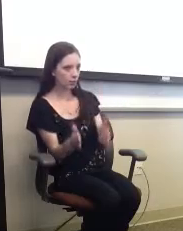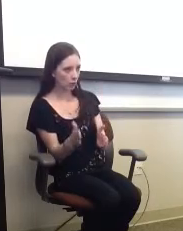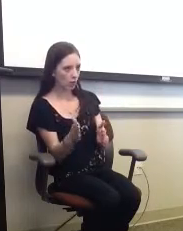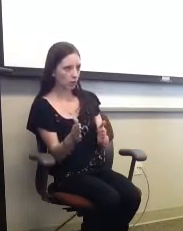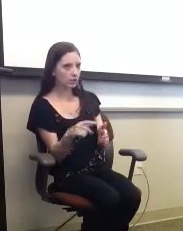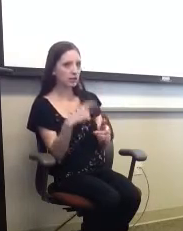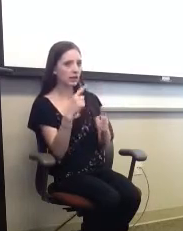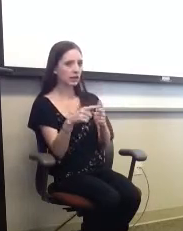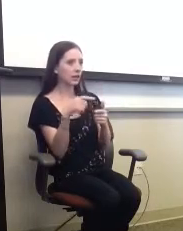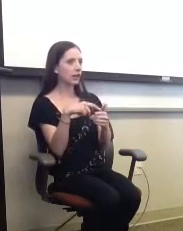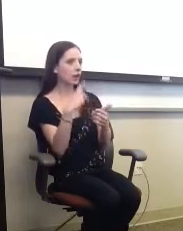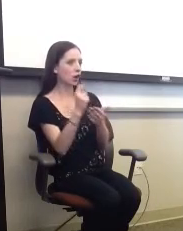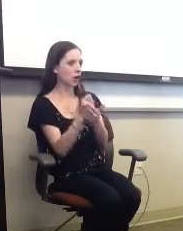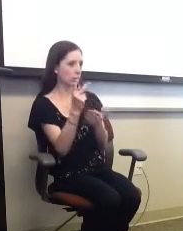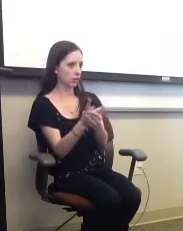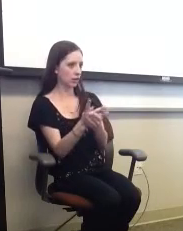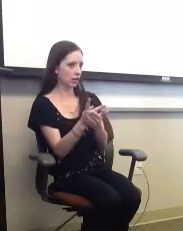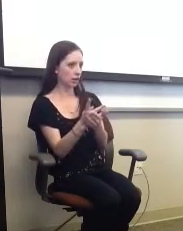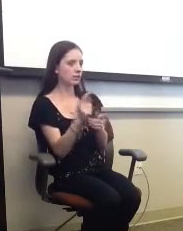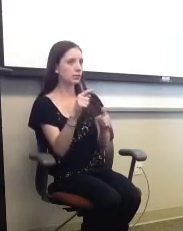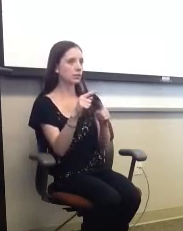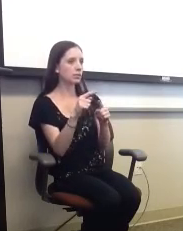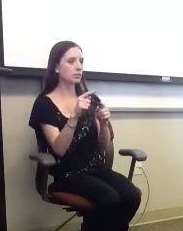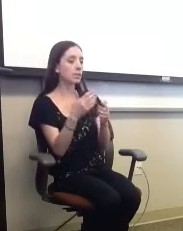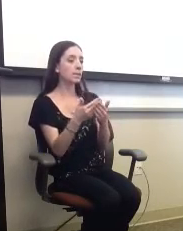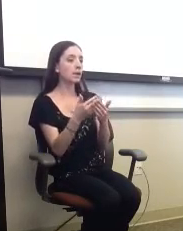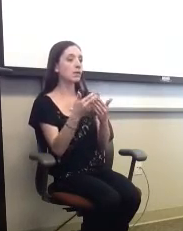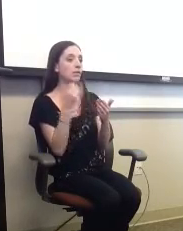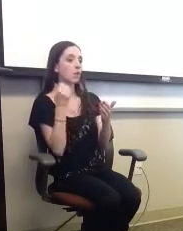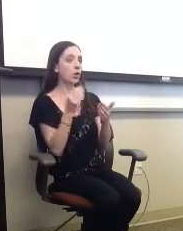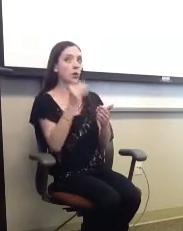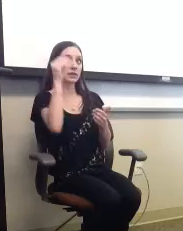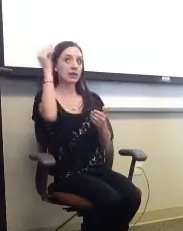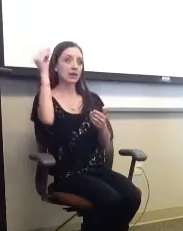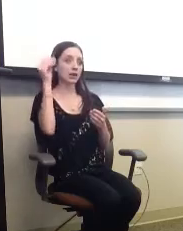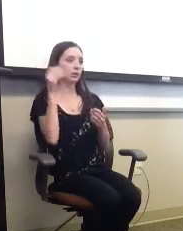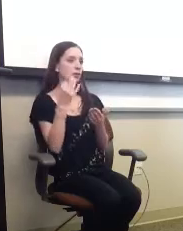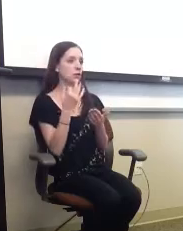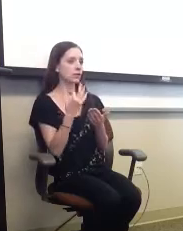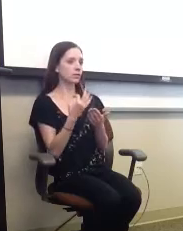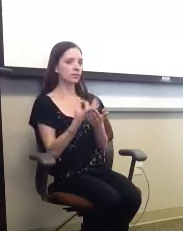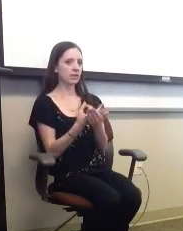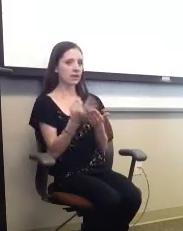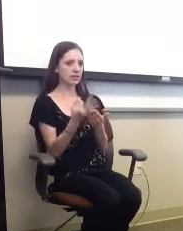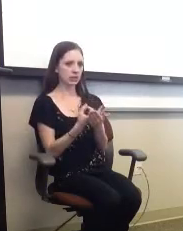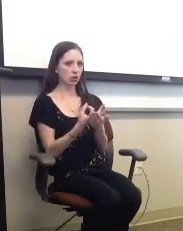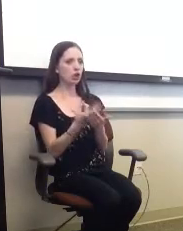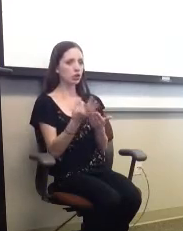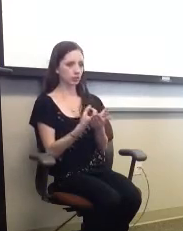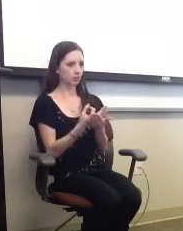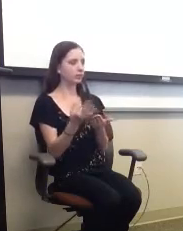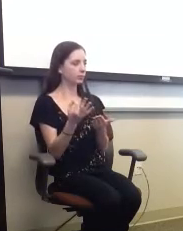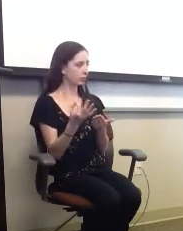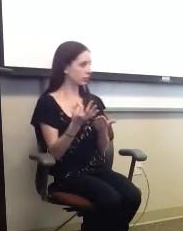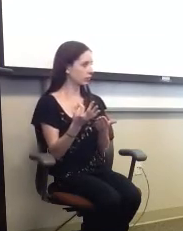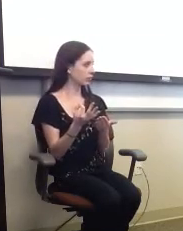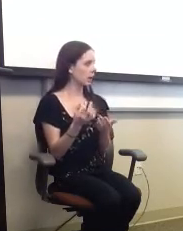fiscal with Corey LCSW. Okay. Because you I could didn't even know put upfront. a to be determined, Yeah. but just for that,